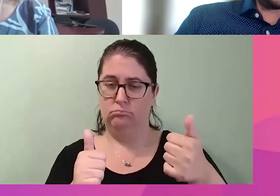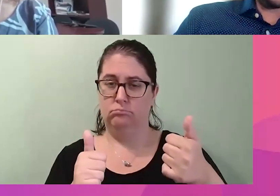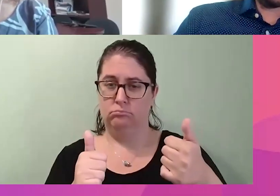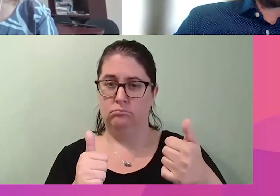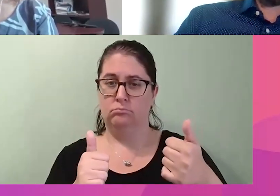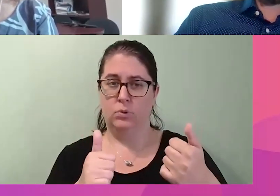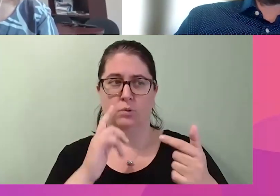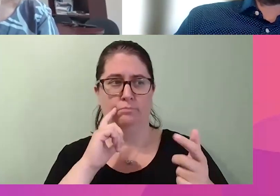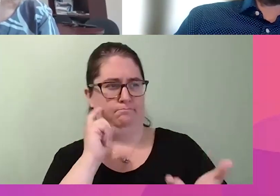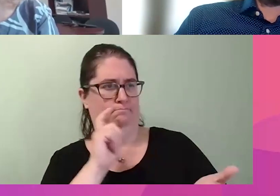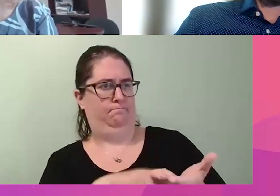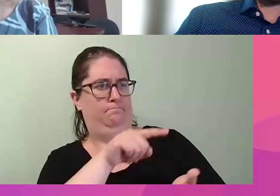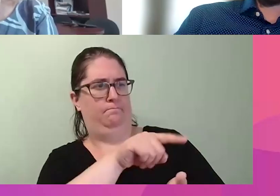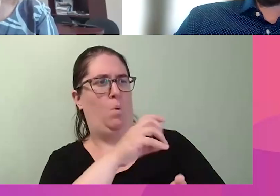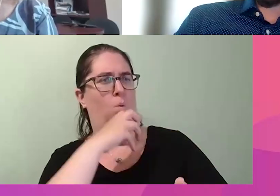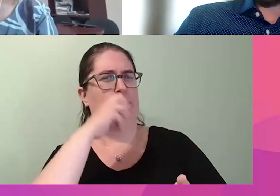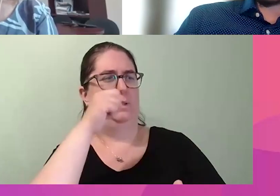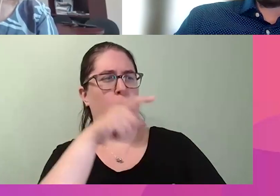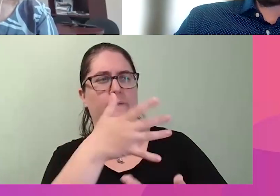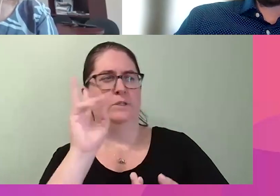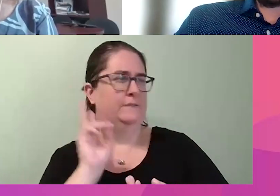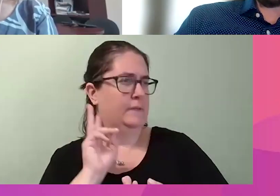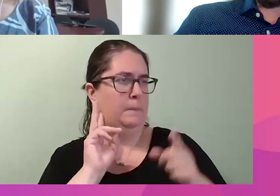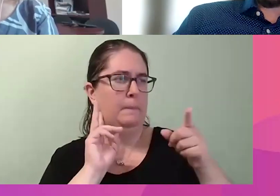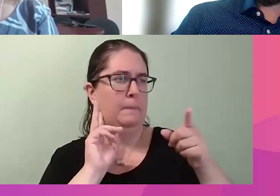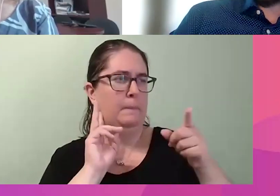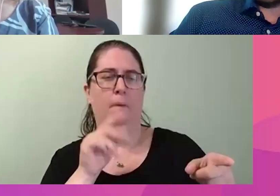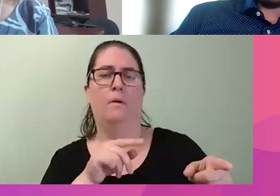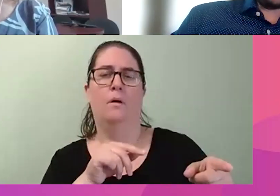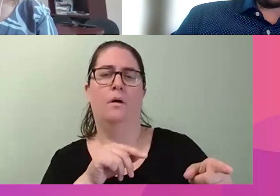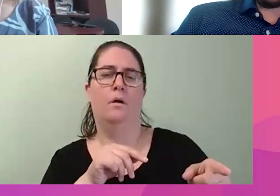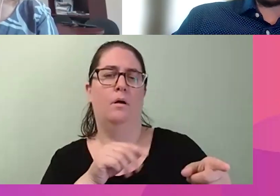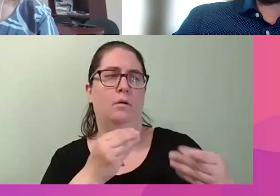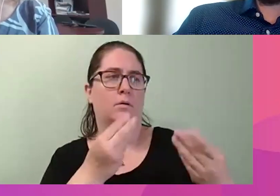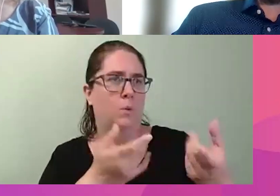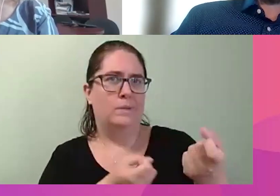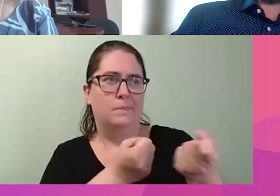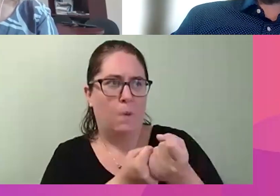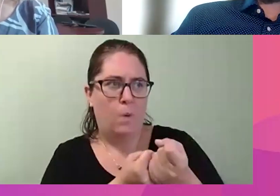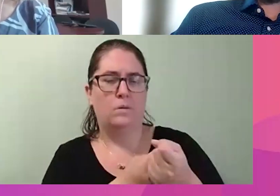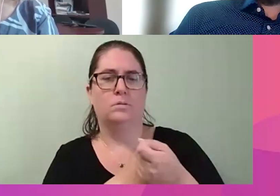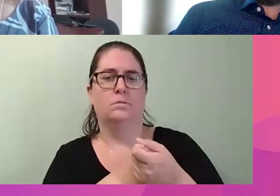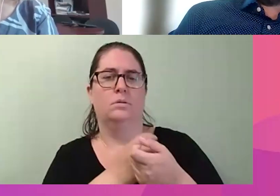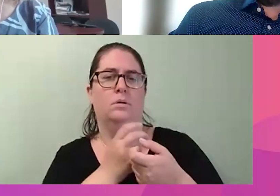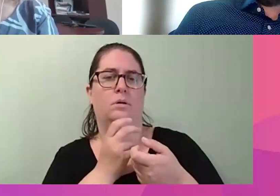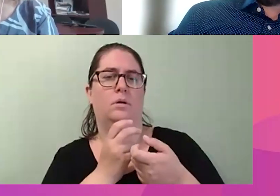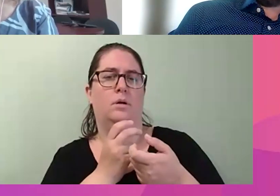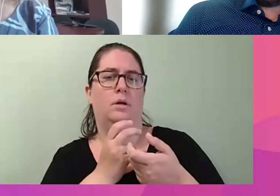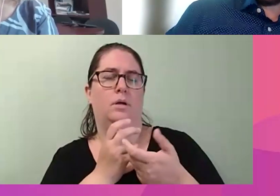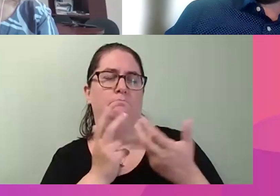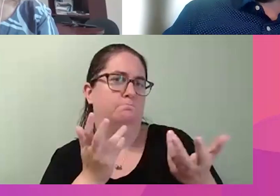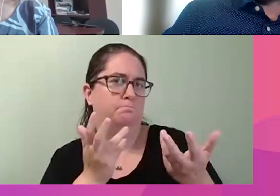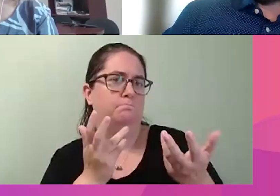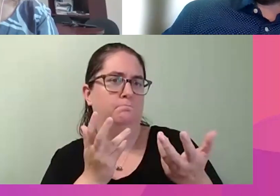in identifying older adults who are victims of elder mistreatment and providing them with support. Um,